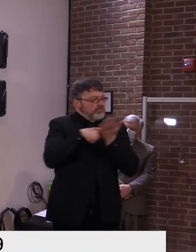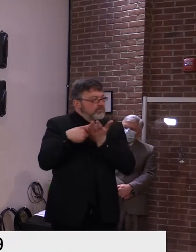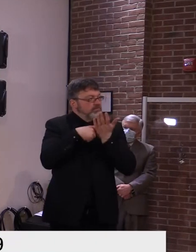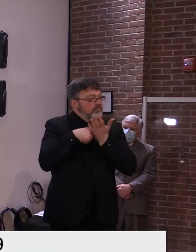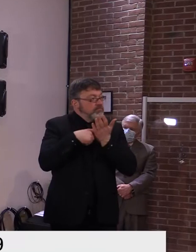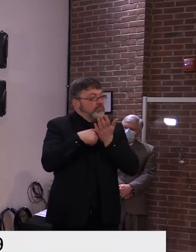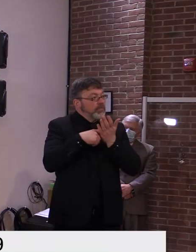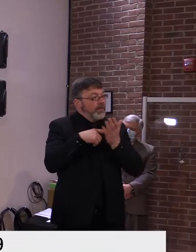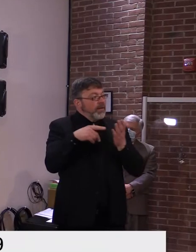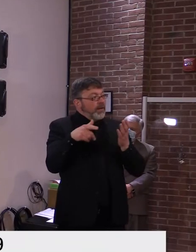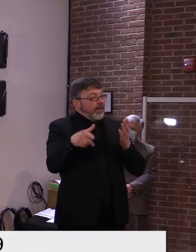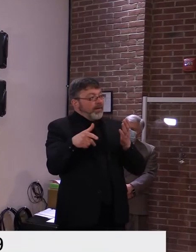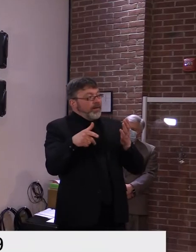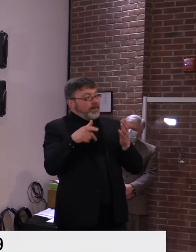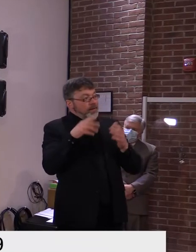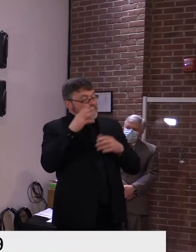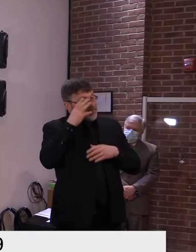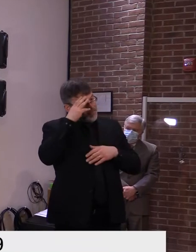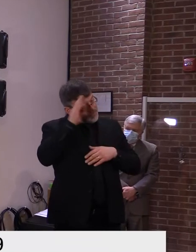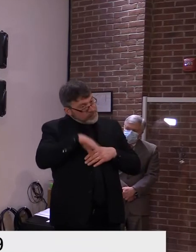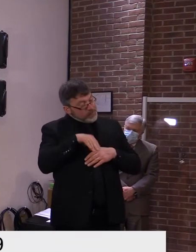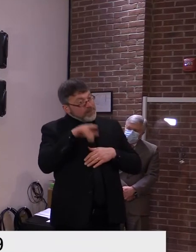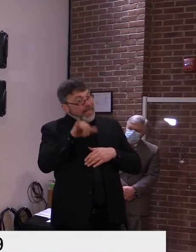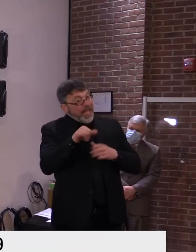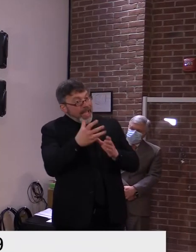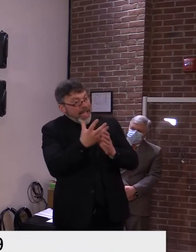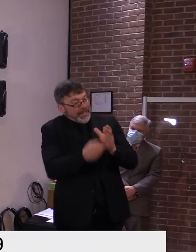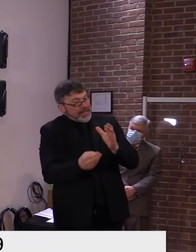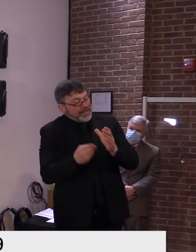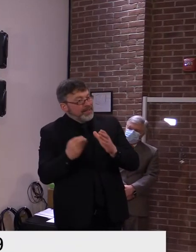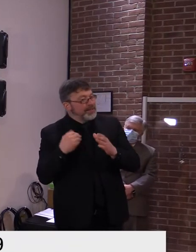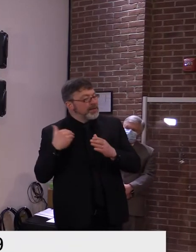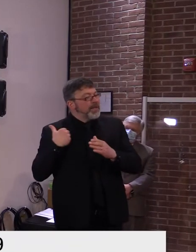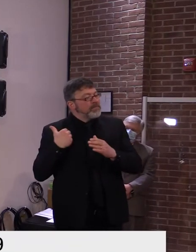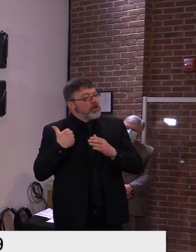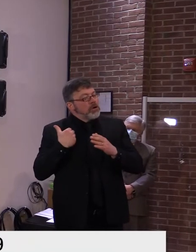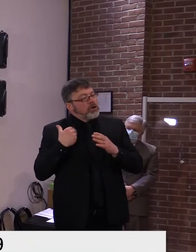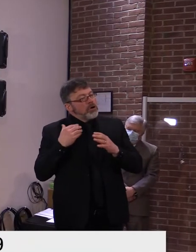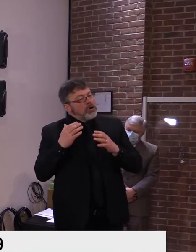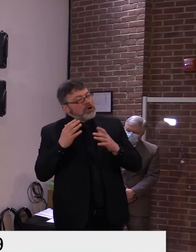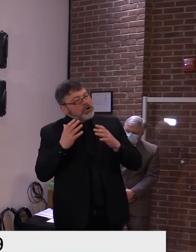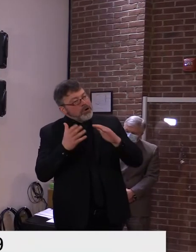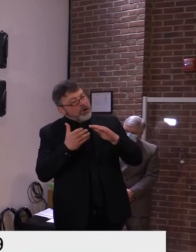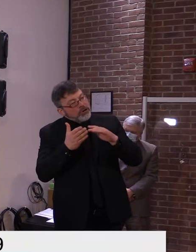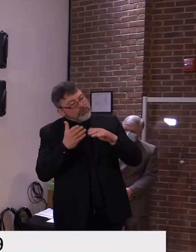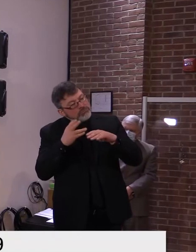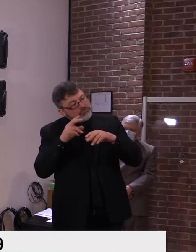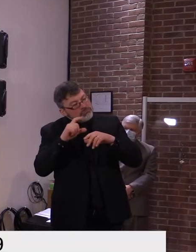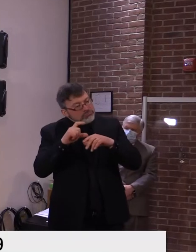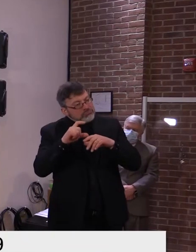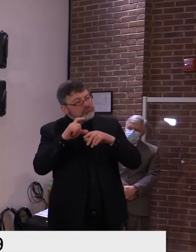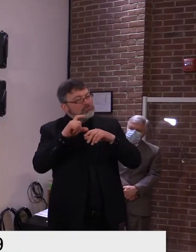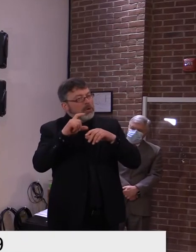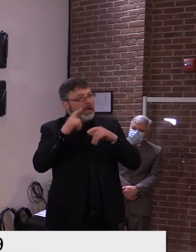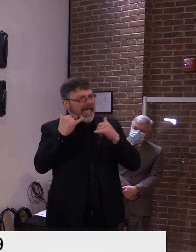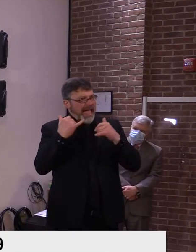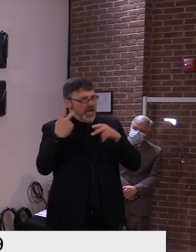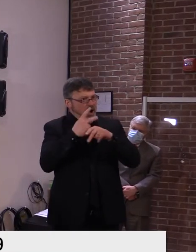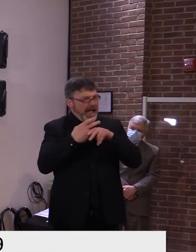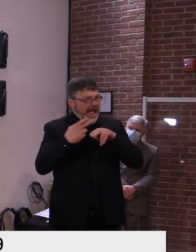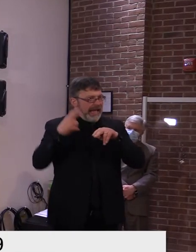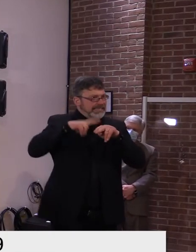$5.7 billion at this point in time. So something had to be done. This was costing more and more to